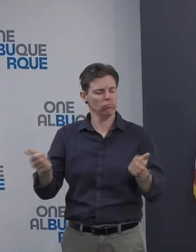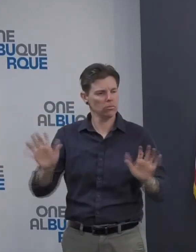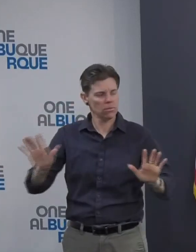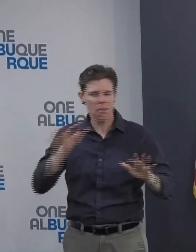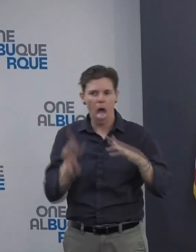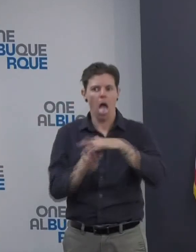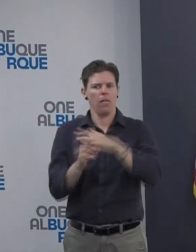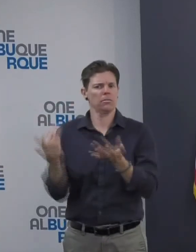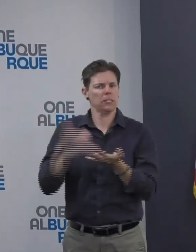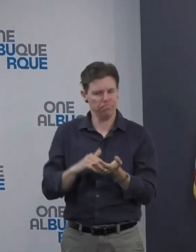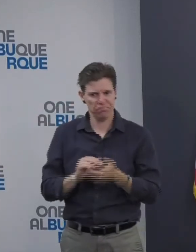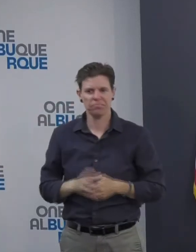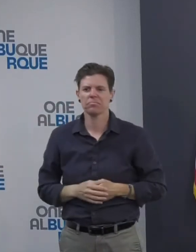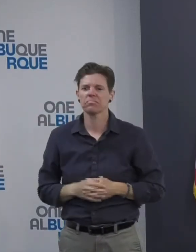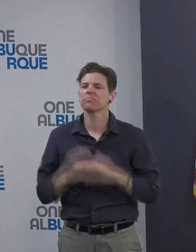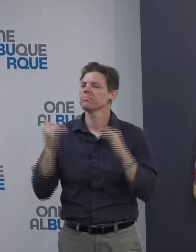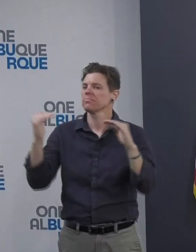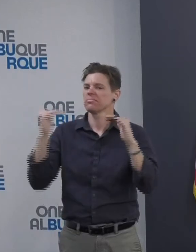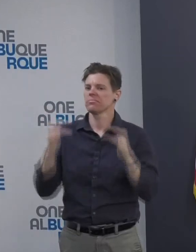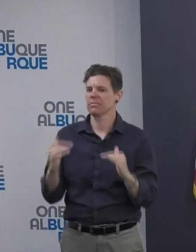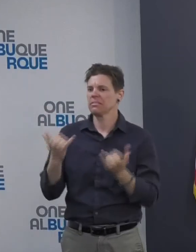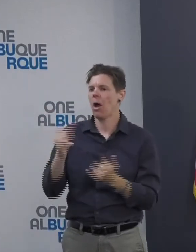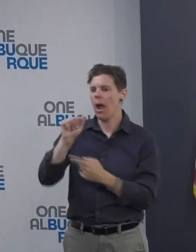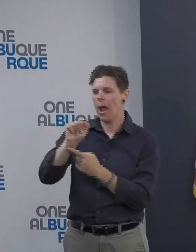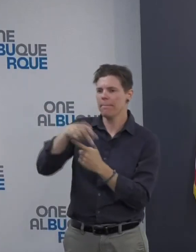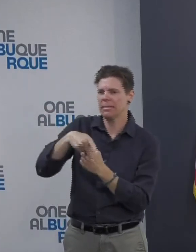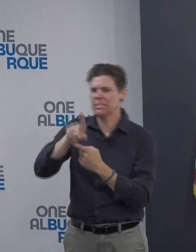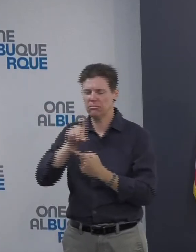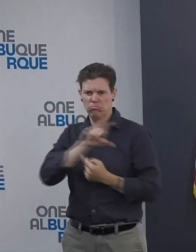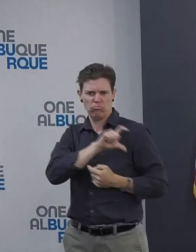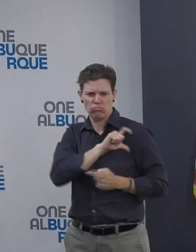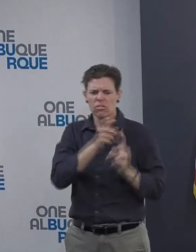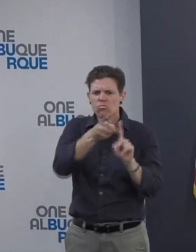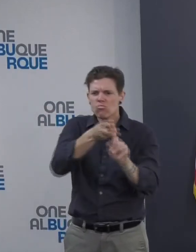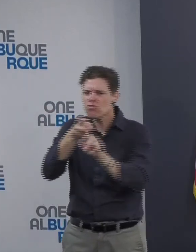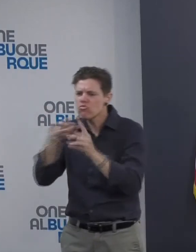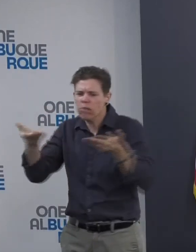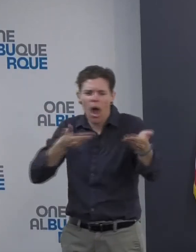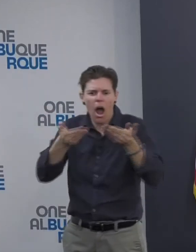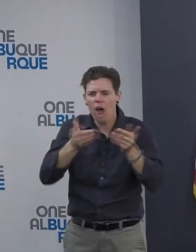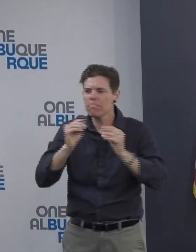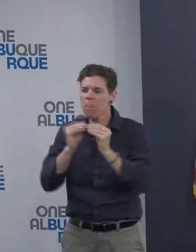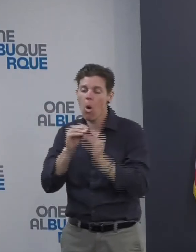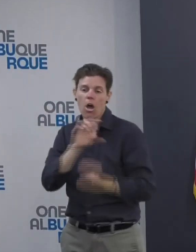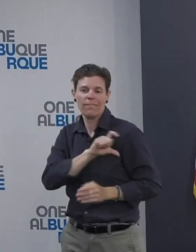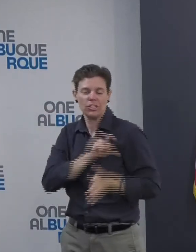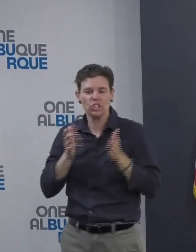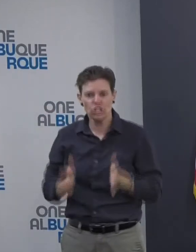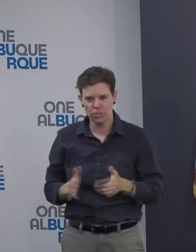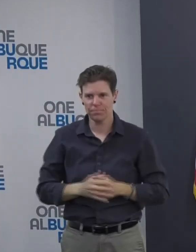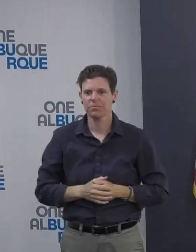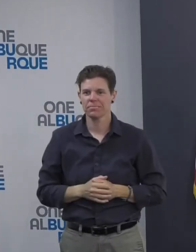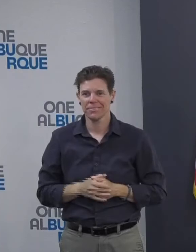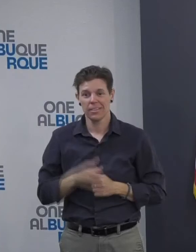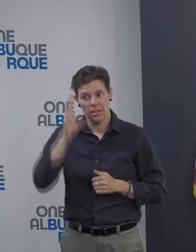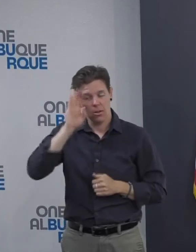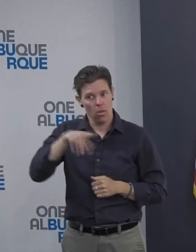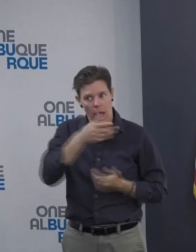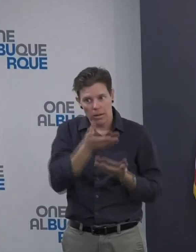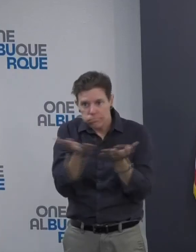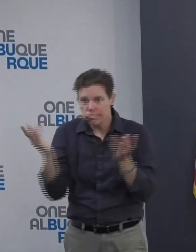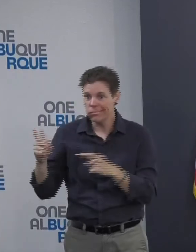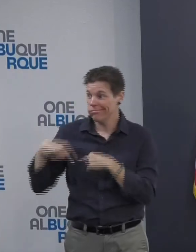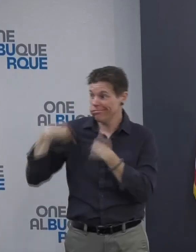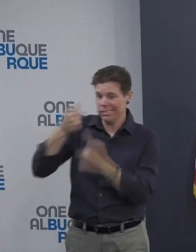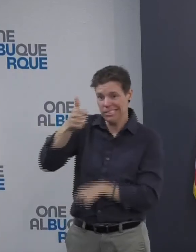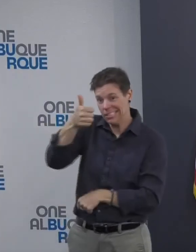about recruiting. Just as an update, a reminder, we've been facing an officer shortage that has been a decade in the